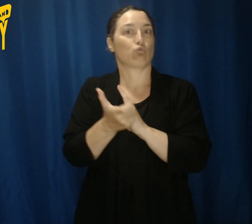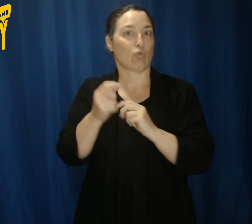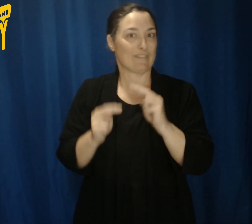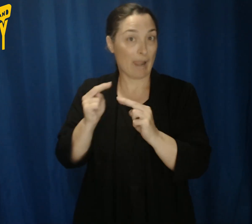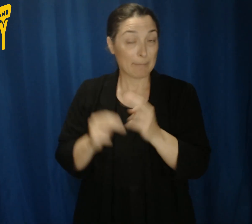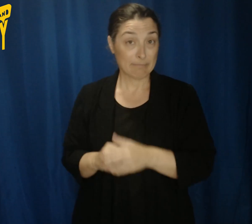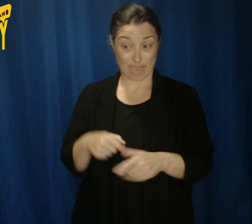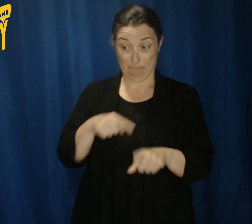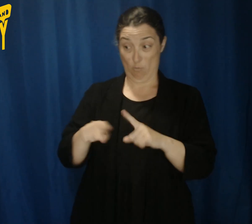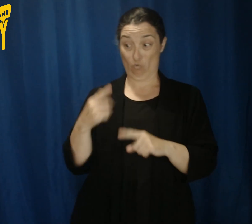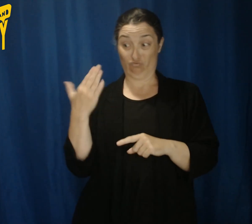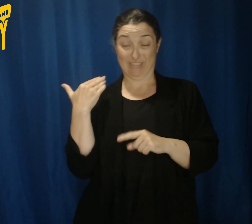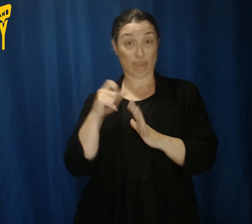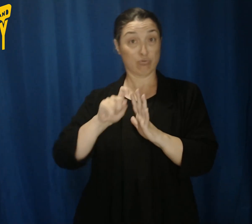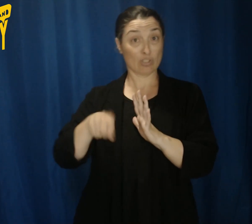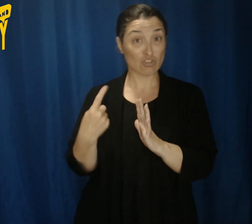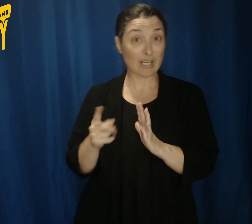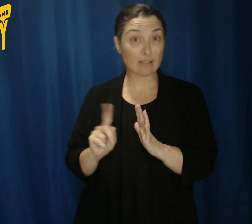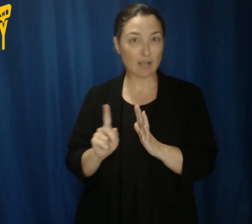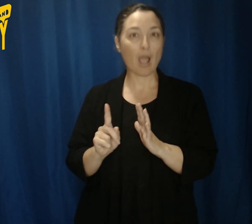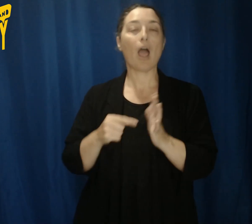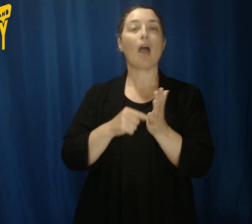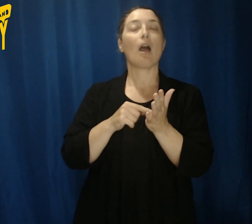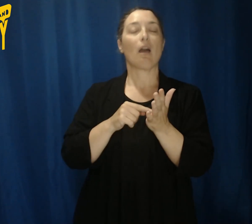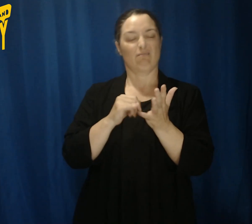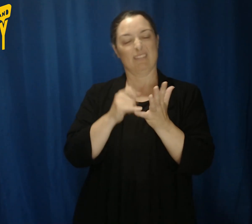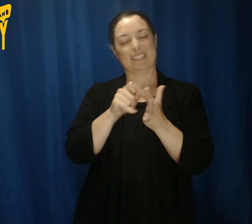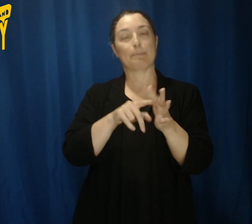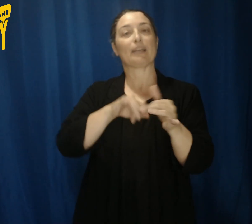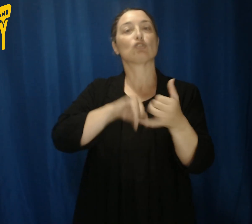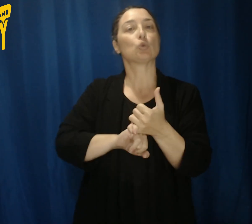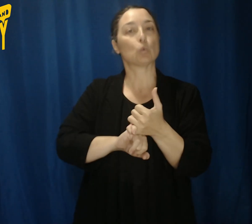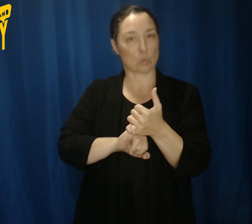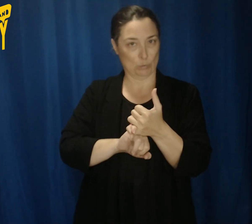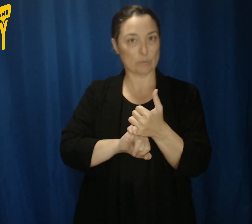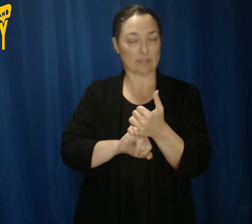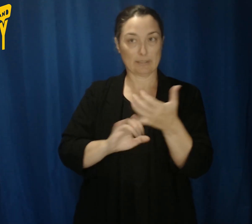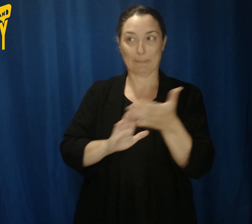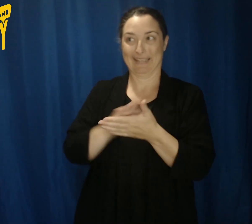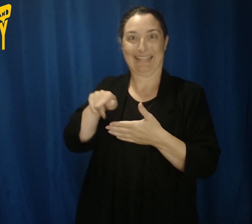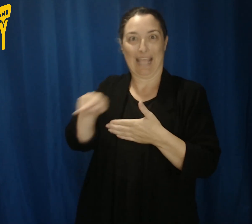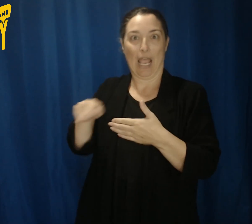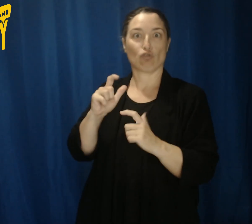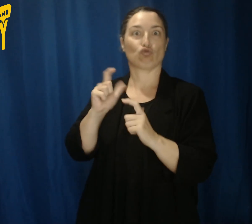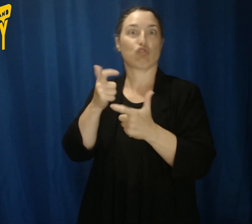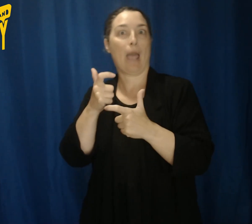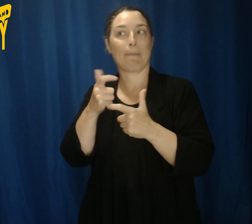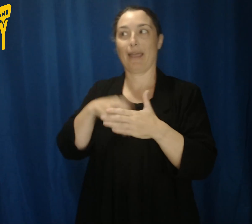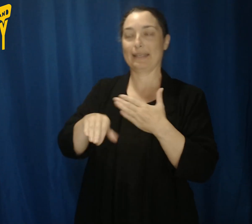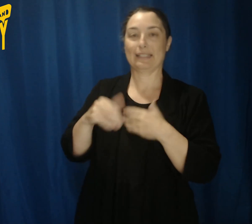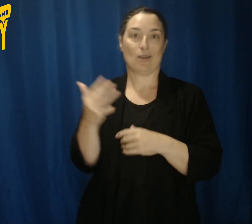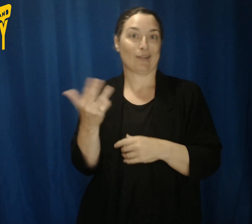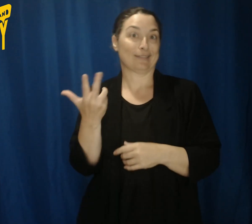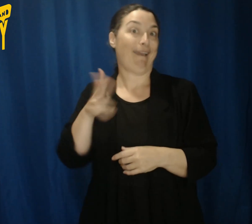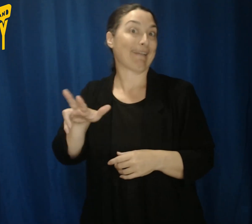project is Specials, a disability-centric agit-pop drama set in the 1980s. Welcome,